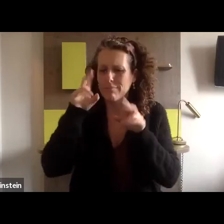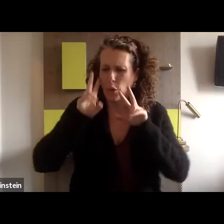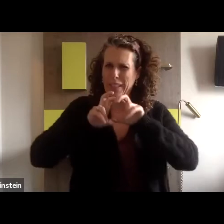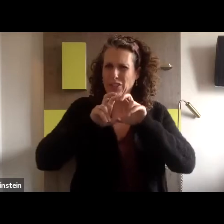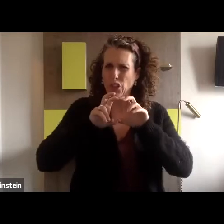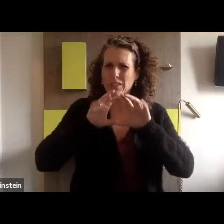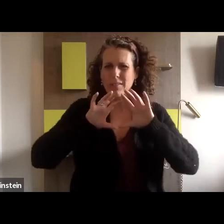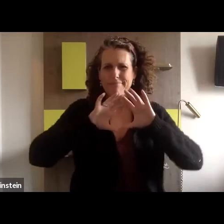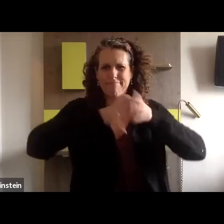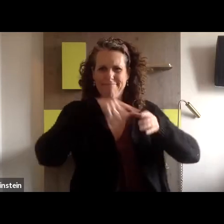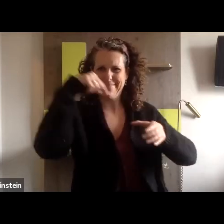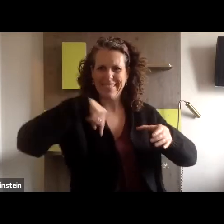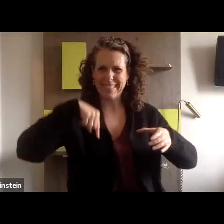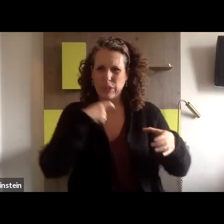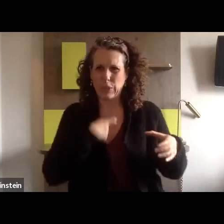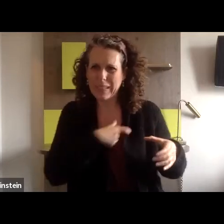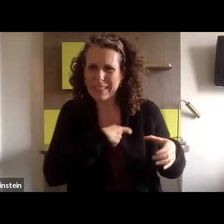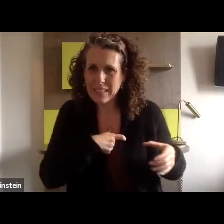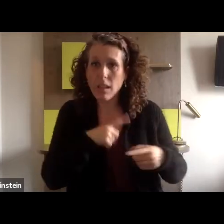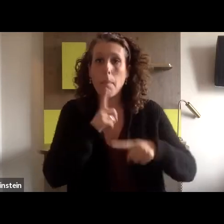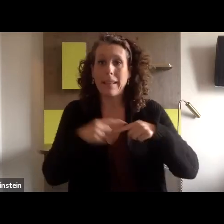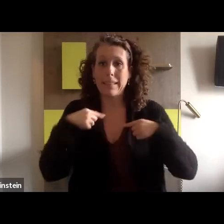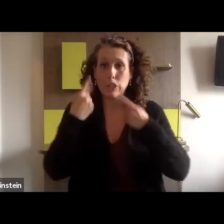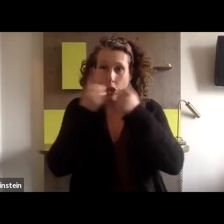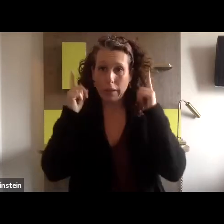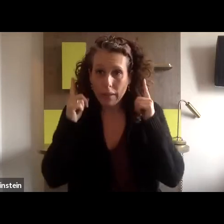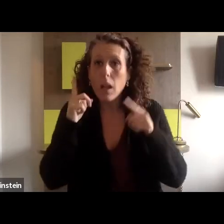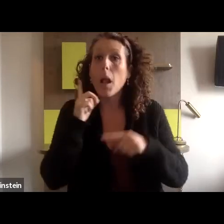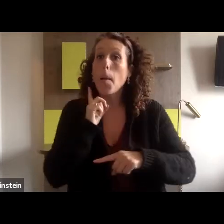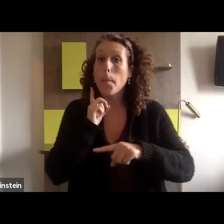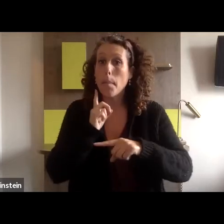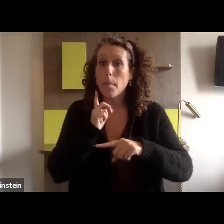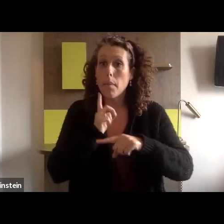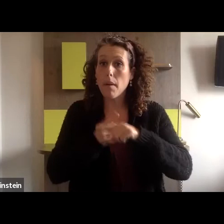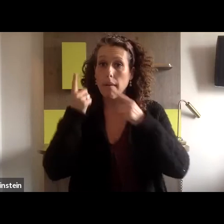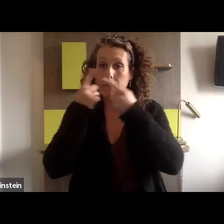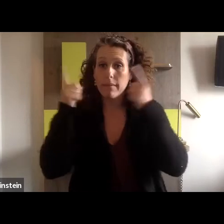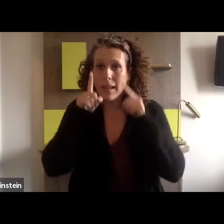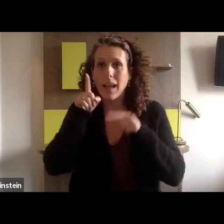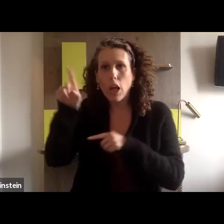in Switzerland, our university, and University of Surrey in the UK.